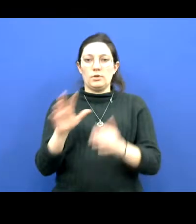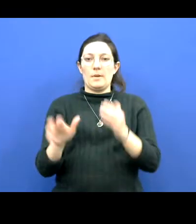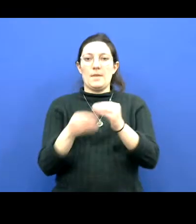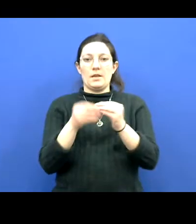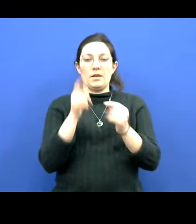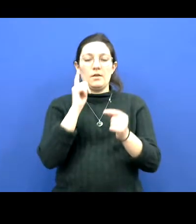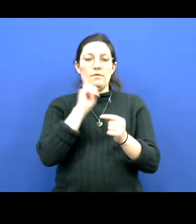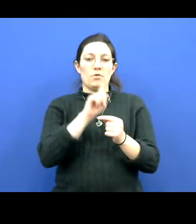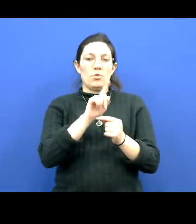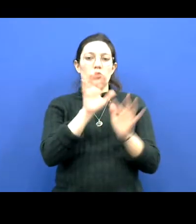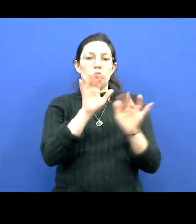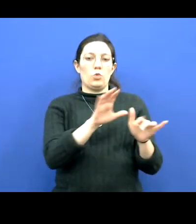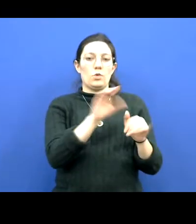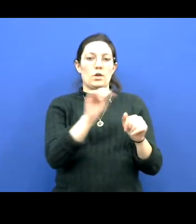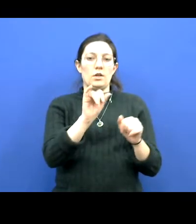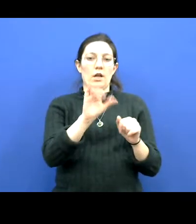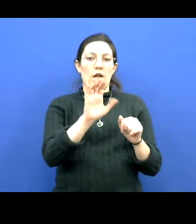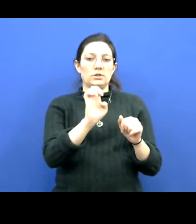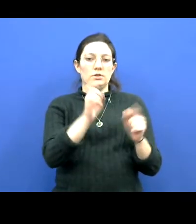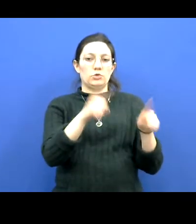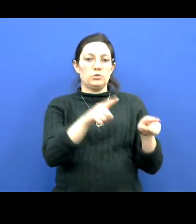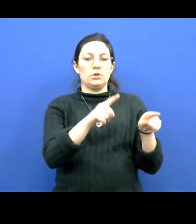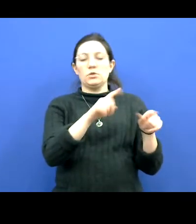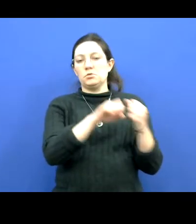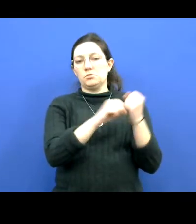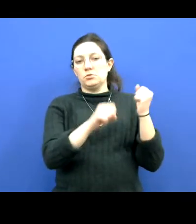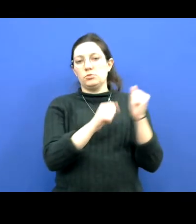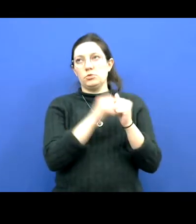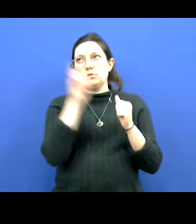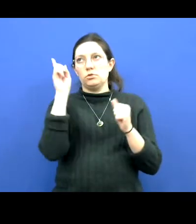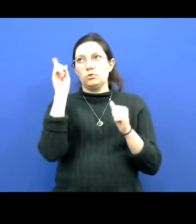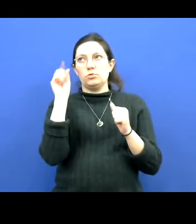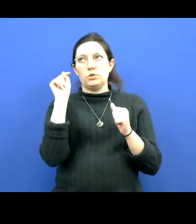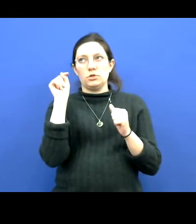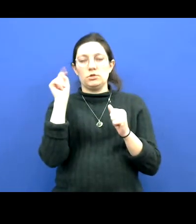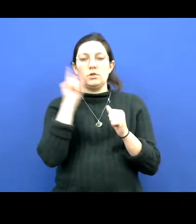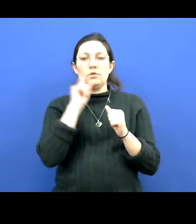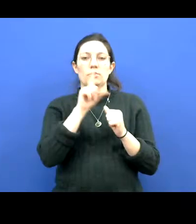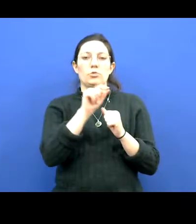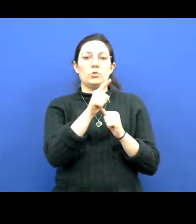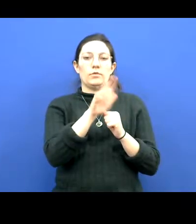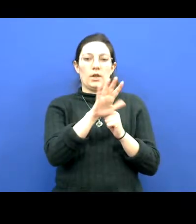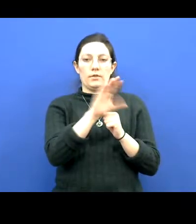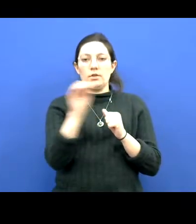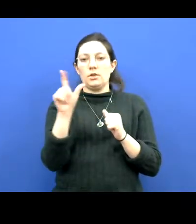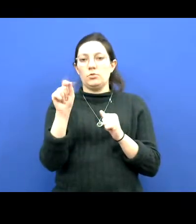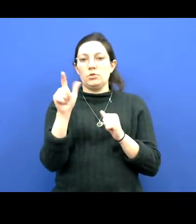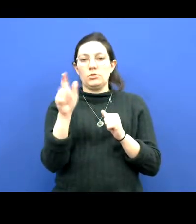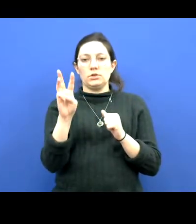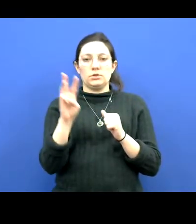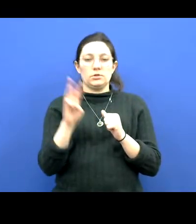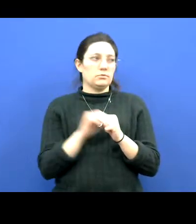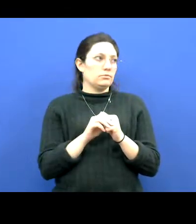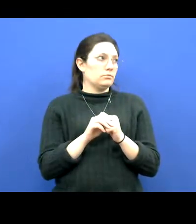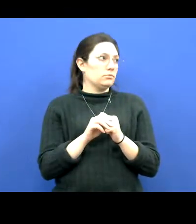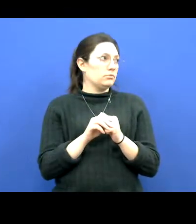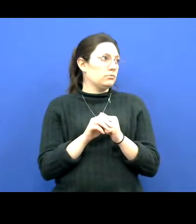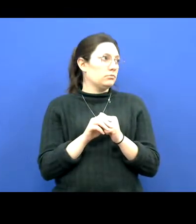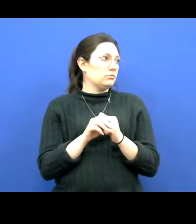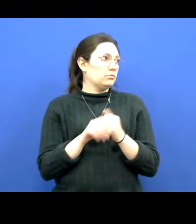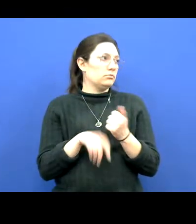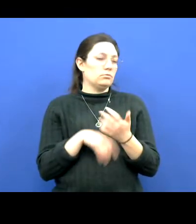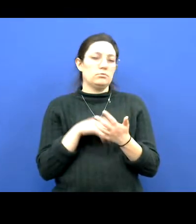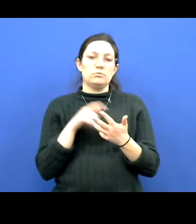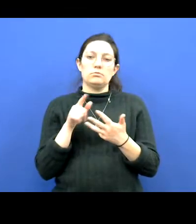ice agreement with the New York State DOT for 2025 through 2026. Second.